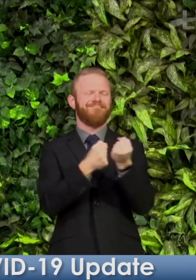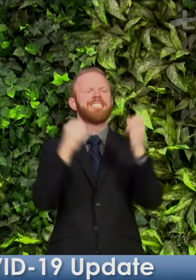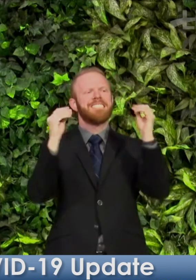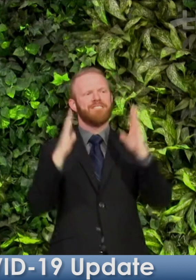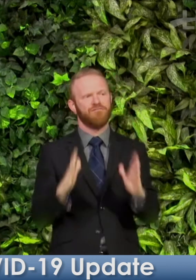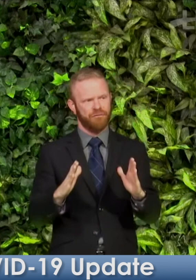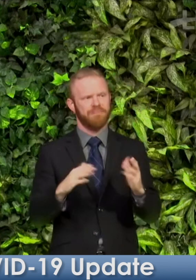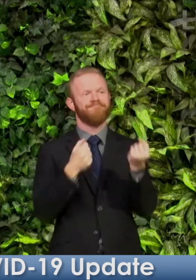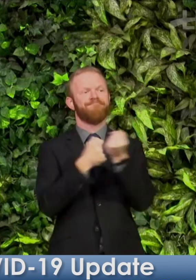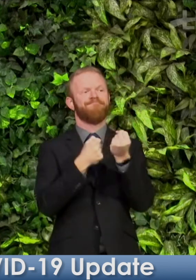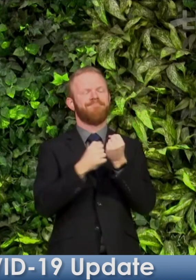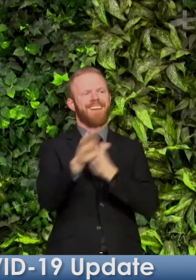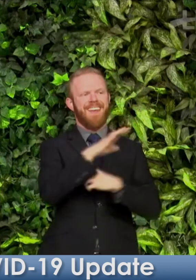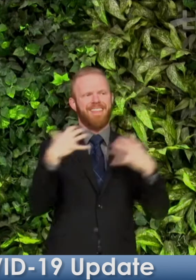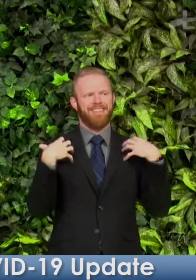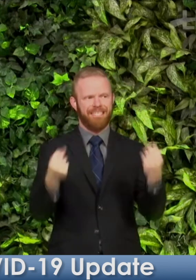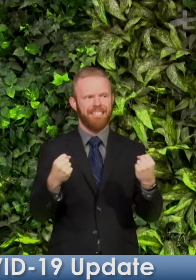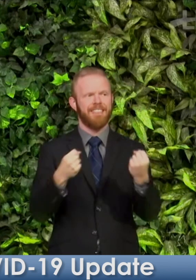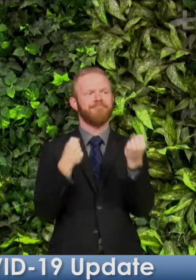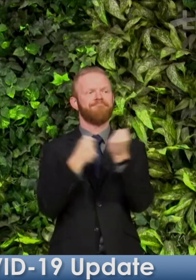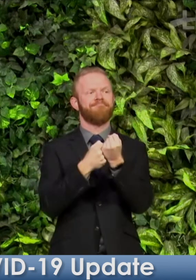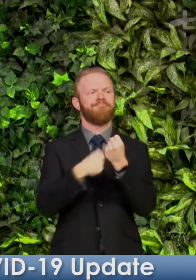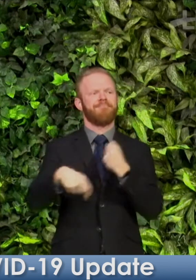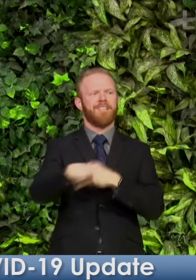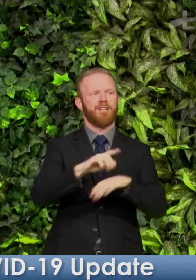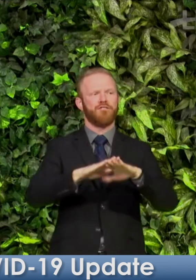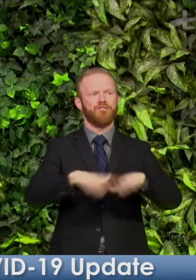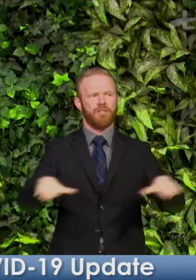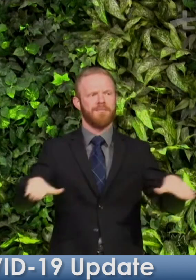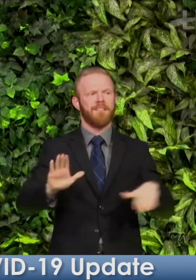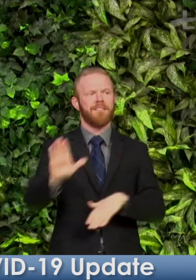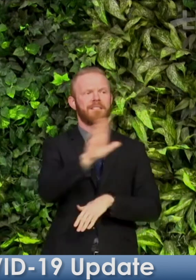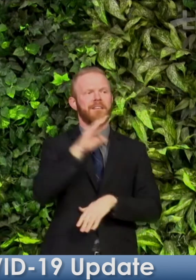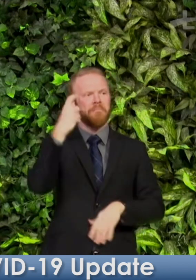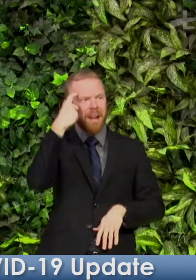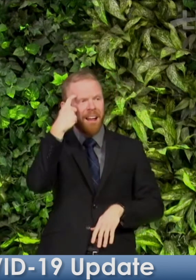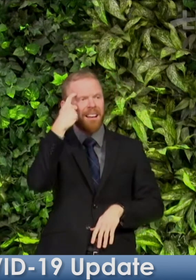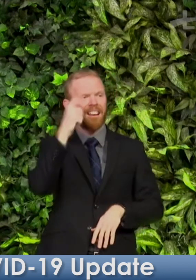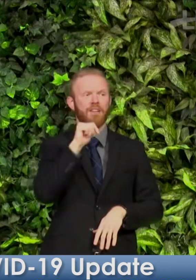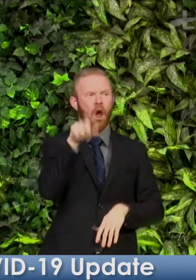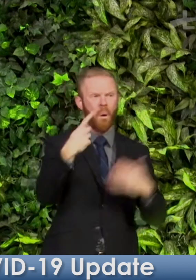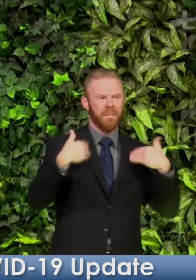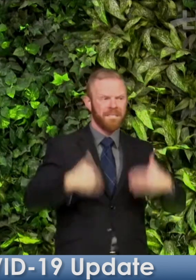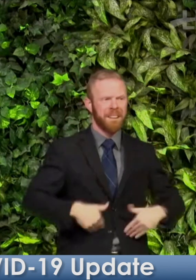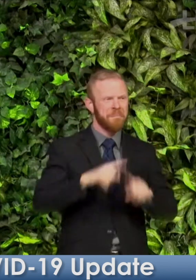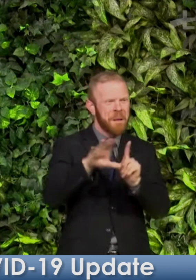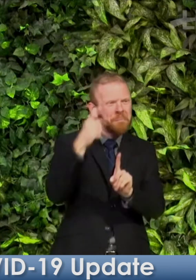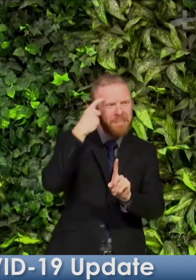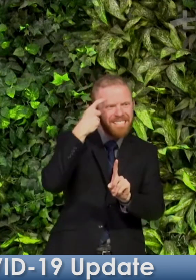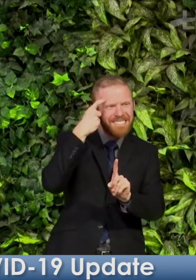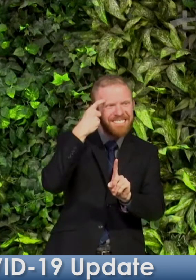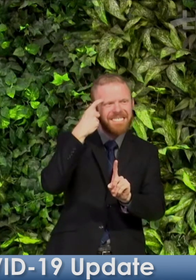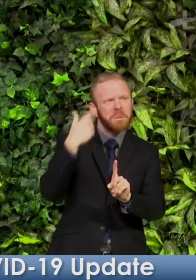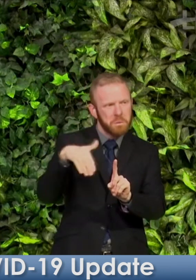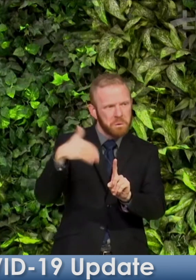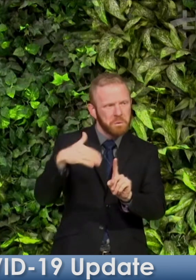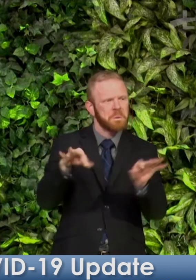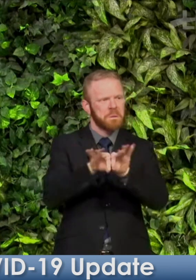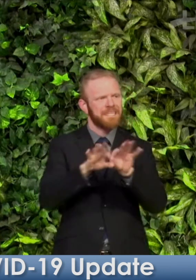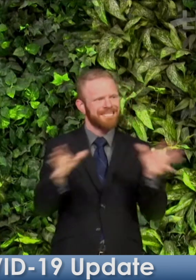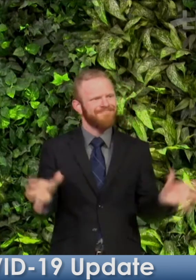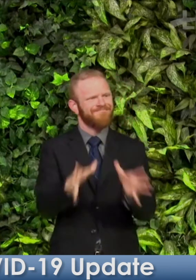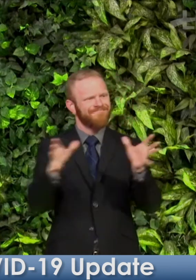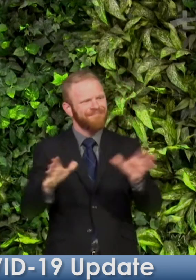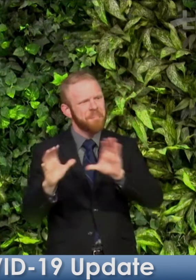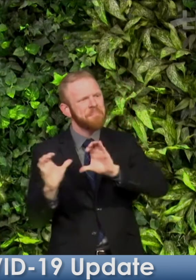health and to support our children and their mental, not just physical health, by encouraging them to get back into school safely. And I